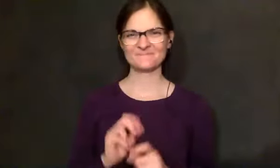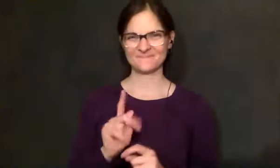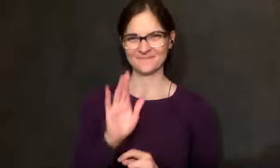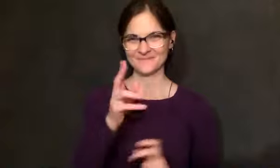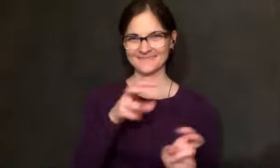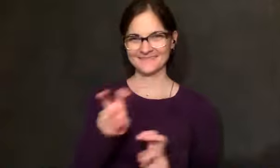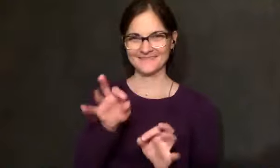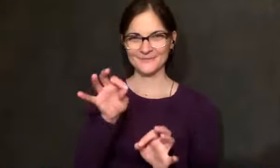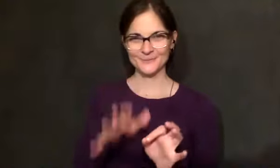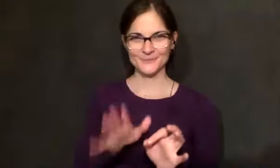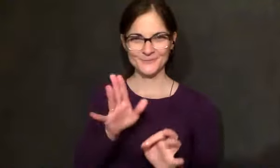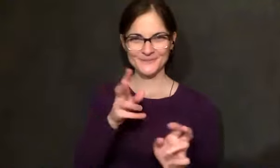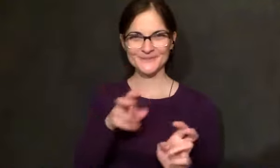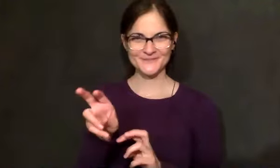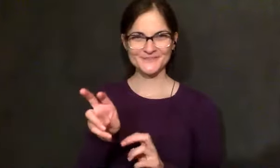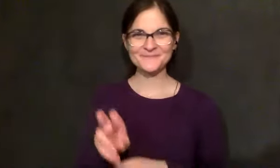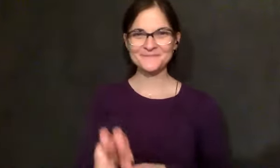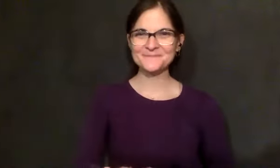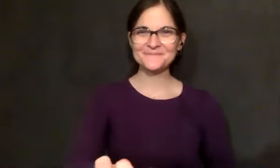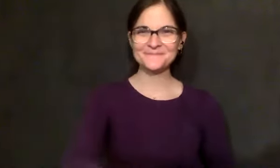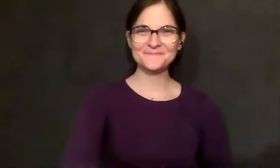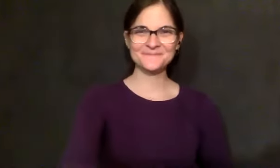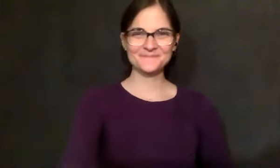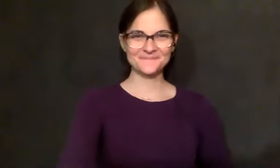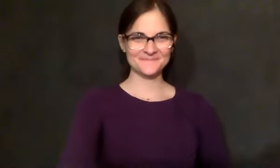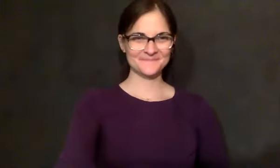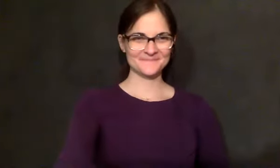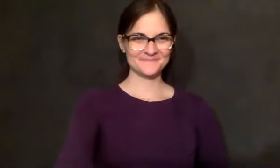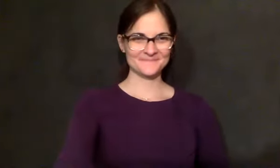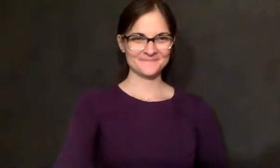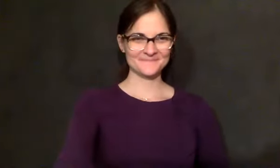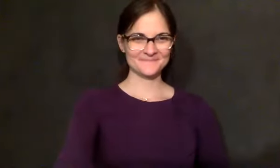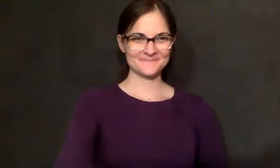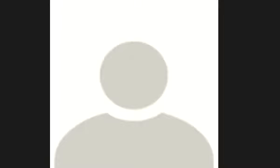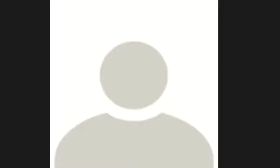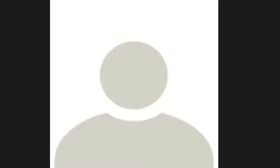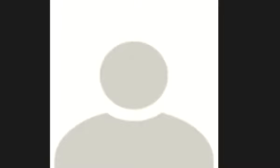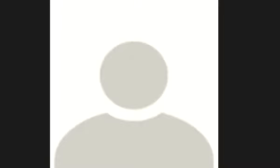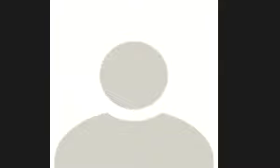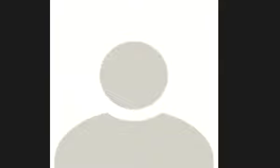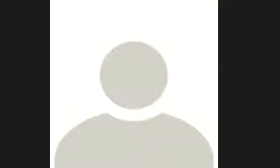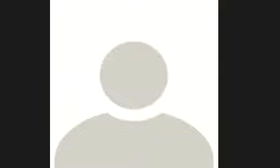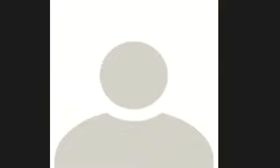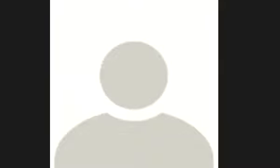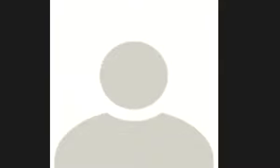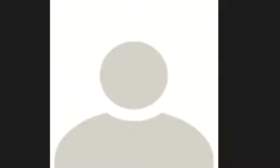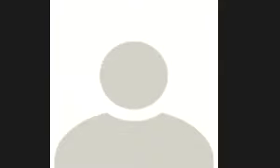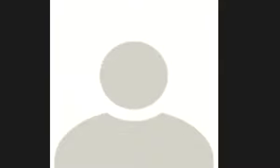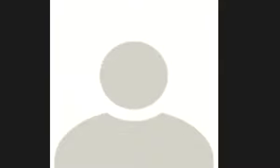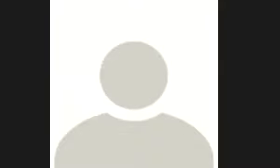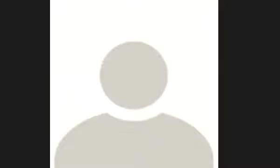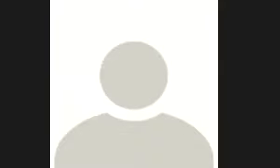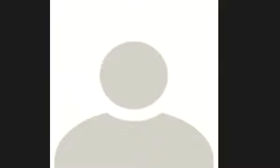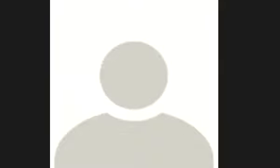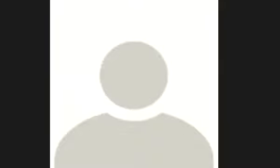I don't know how I could have done Al-Anon without a sponsor. Quite honestly, I wouldn't be sitting here right now. I probably wouldn't still be